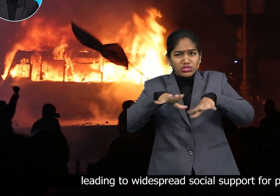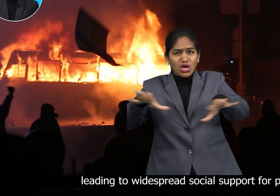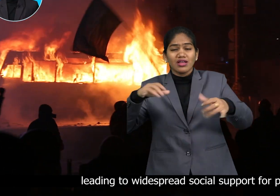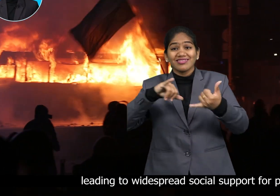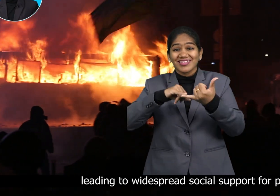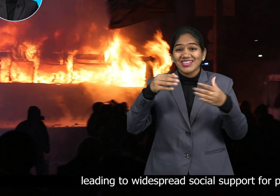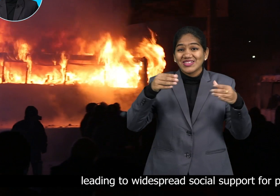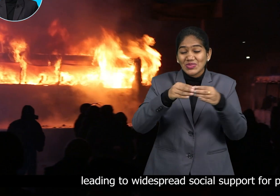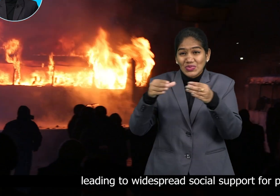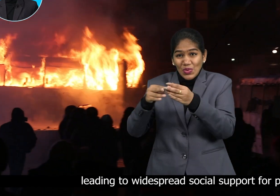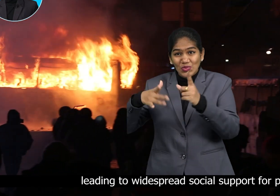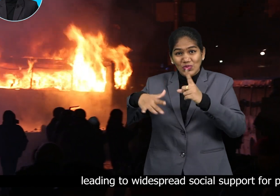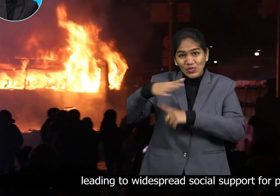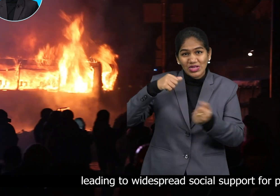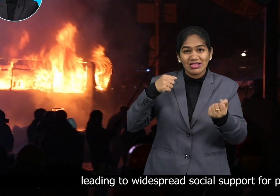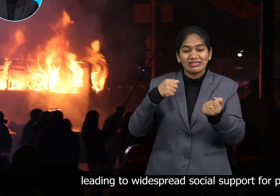protest.